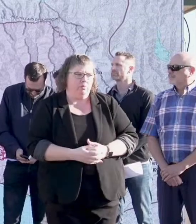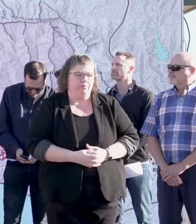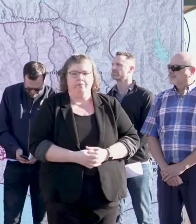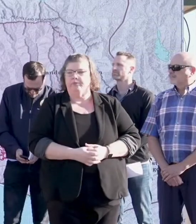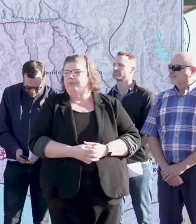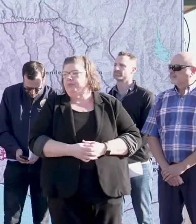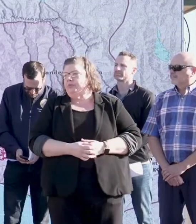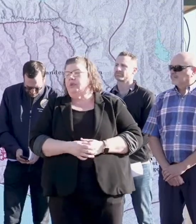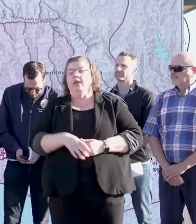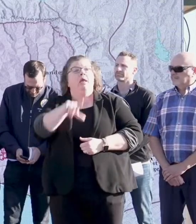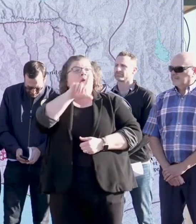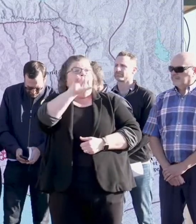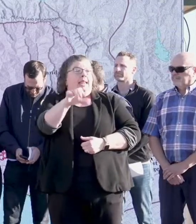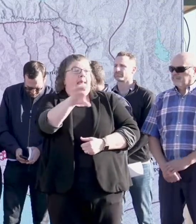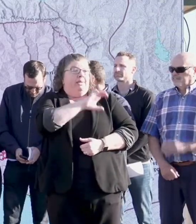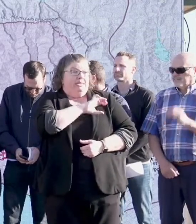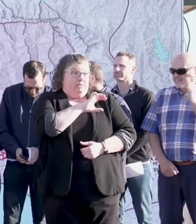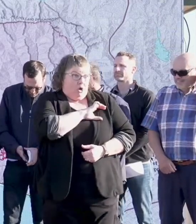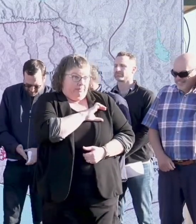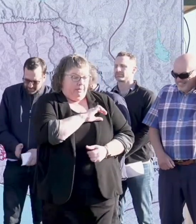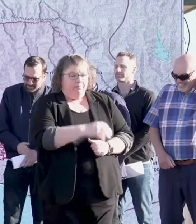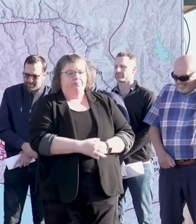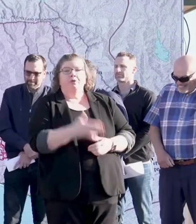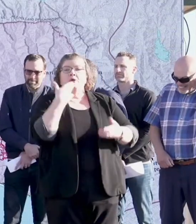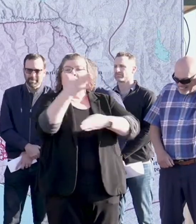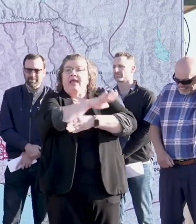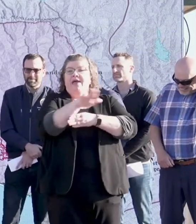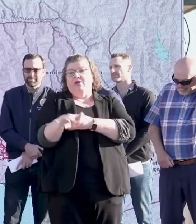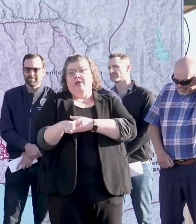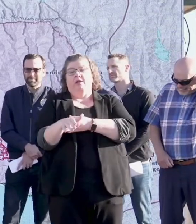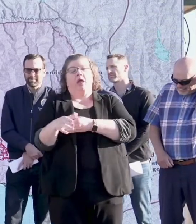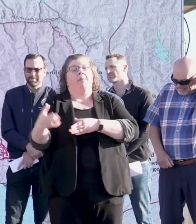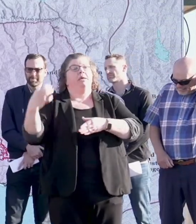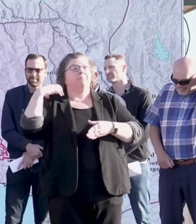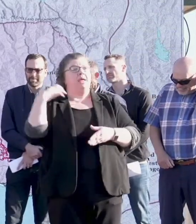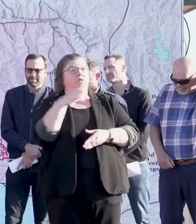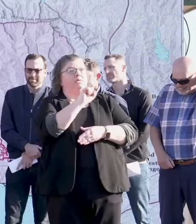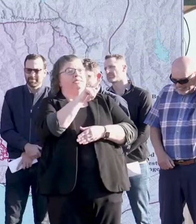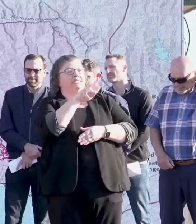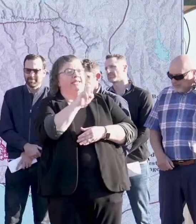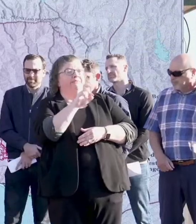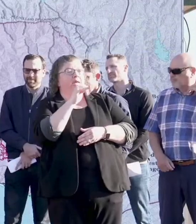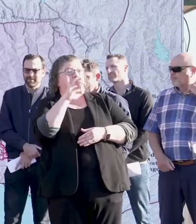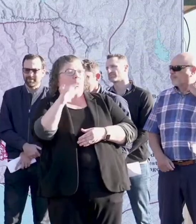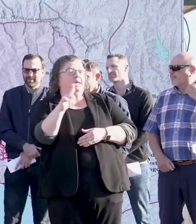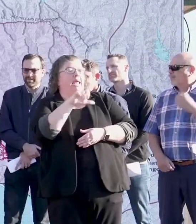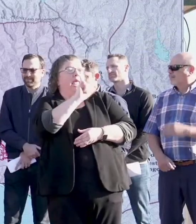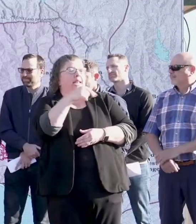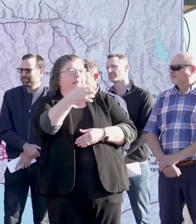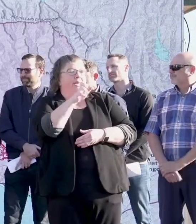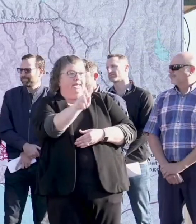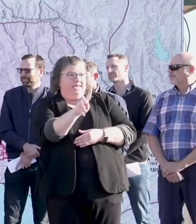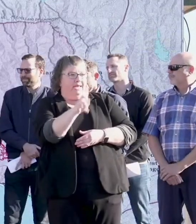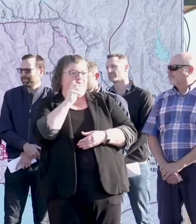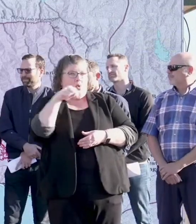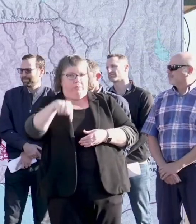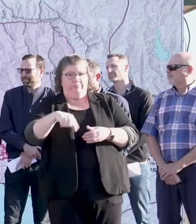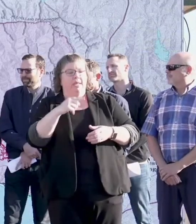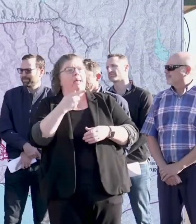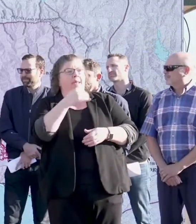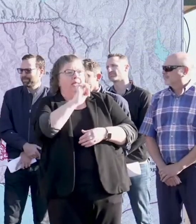Los Angeles Police Department. Good afternoon. I'm Commander Steve Embrick. I'm the LAPD Incident Commander assigned to the Palisades